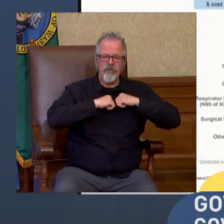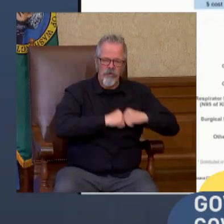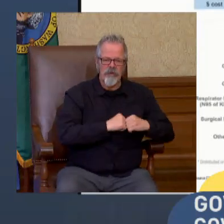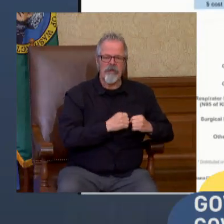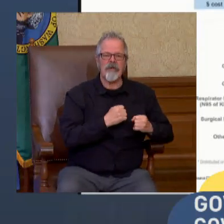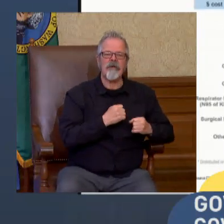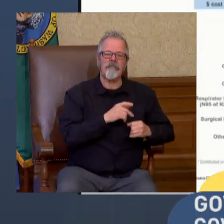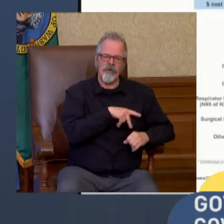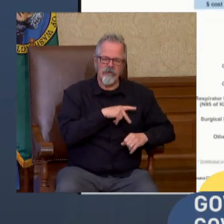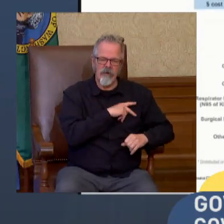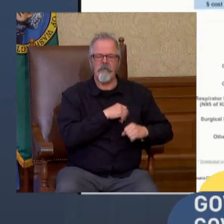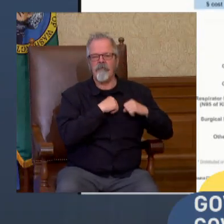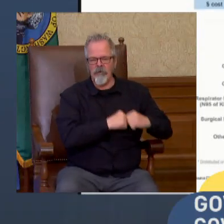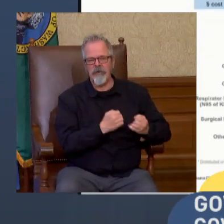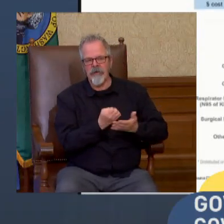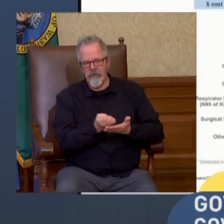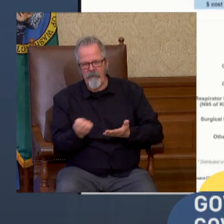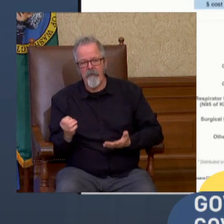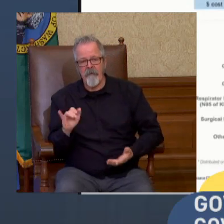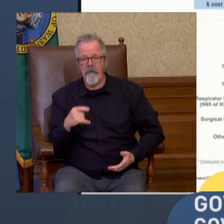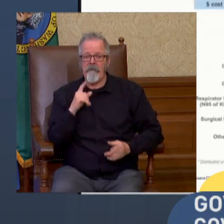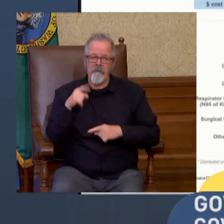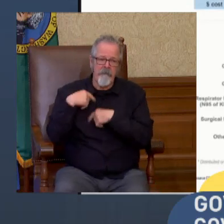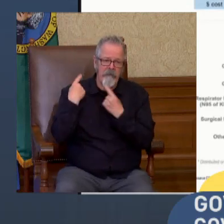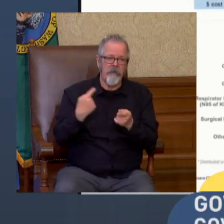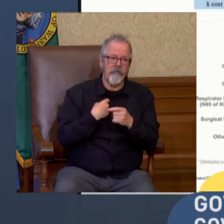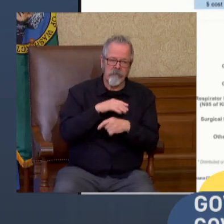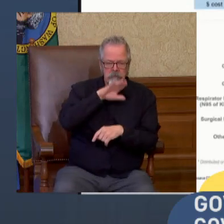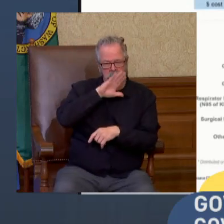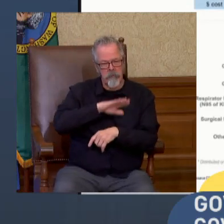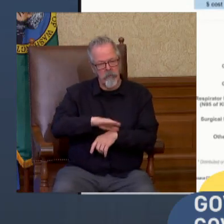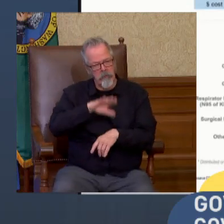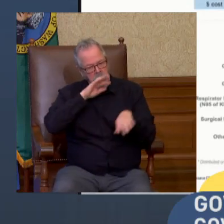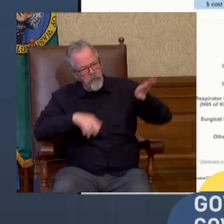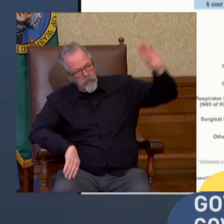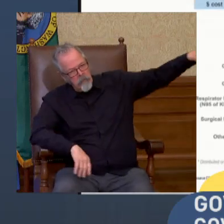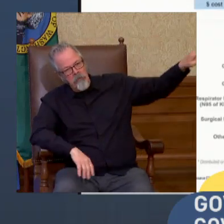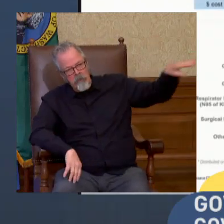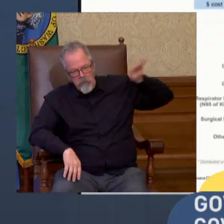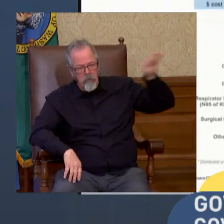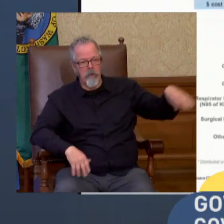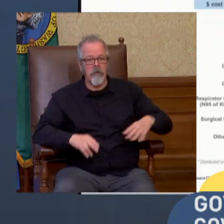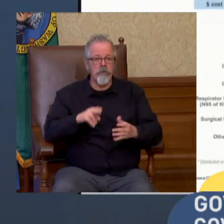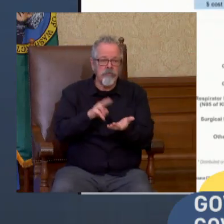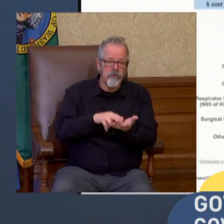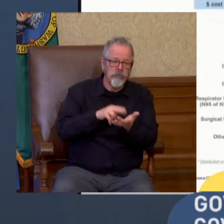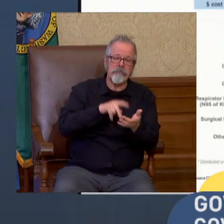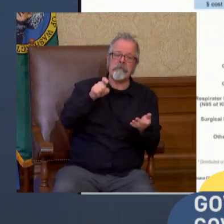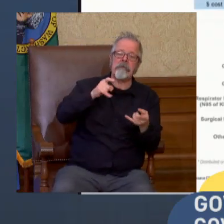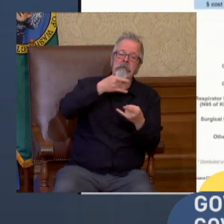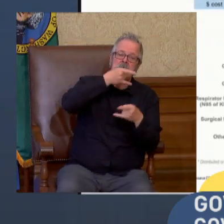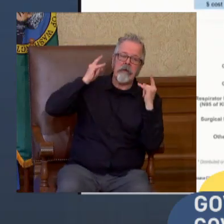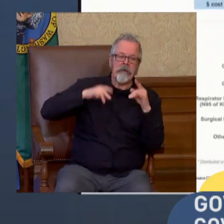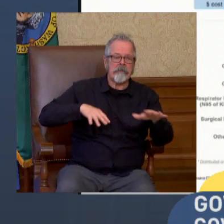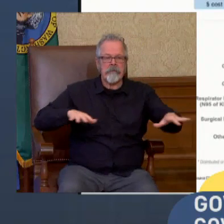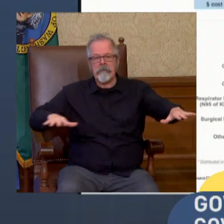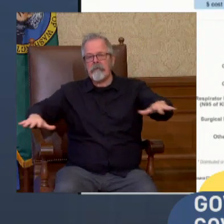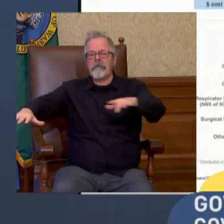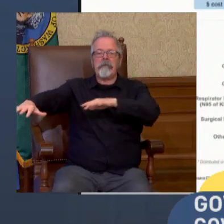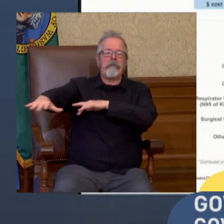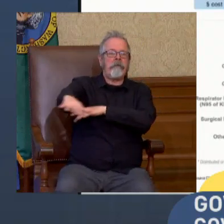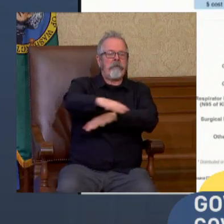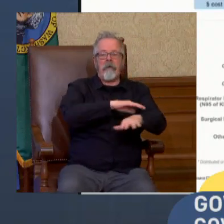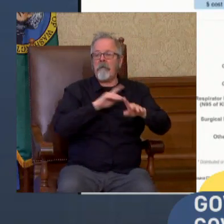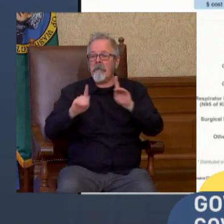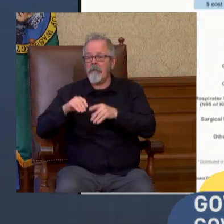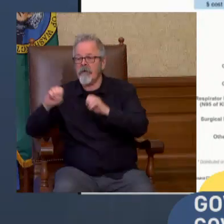We've been so frustrated. Many nurses have not been able to have the masks they needed. Emergency personnel have had to